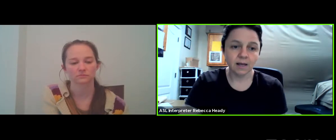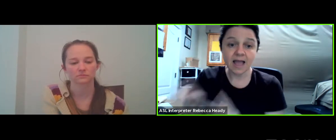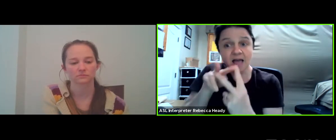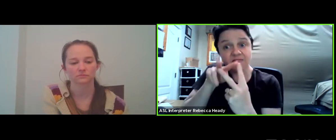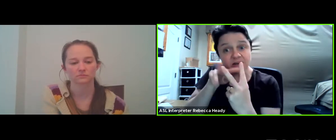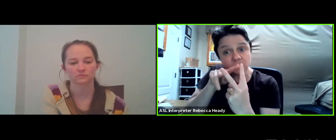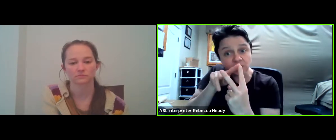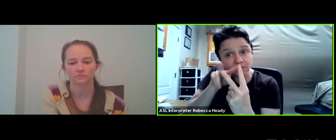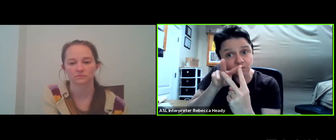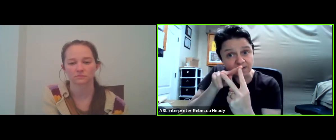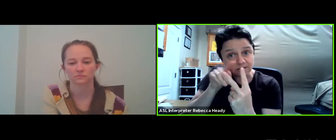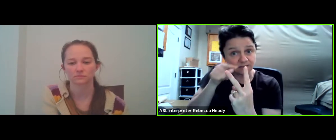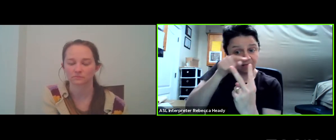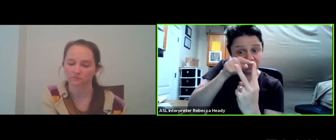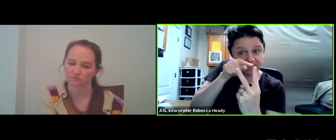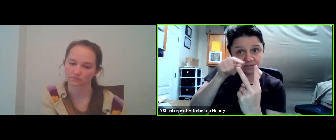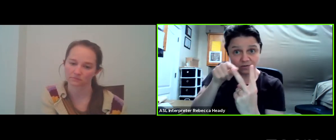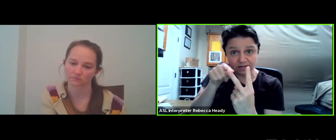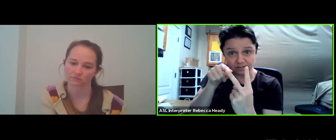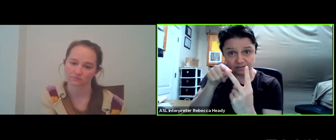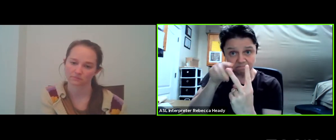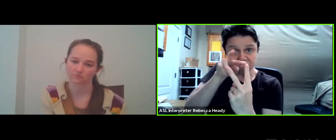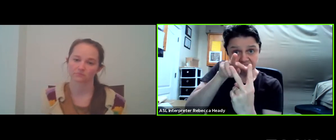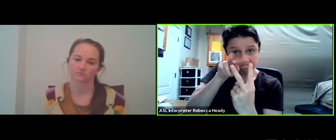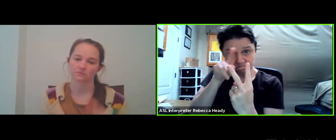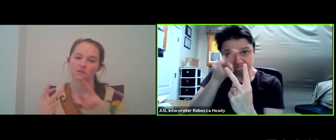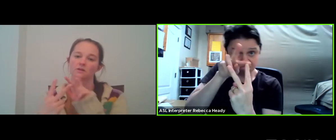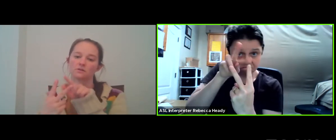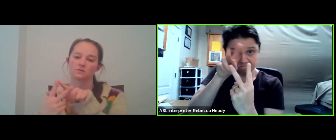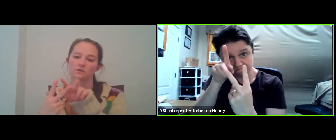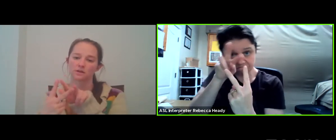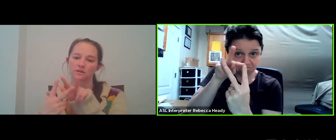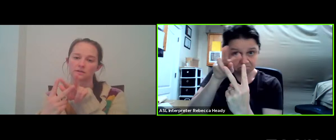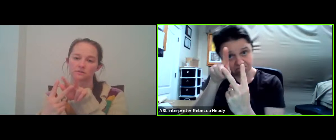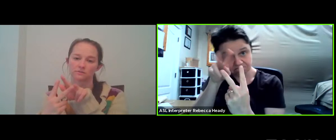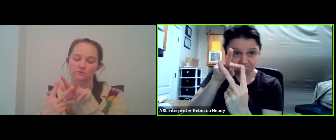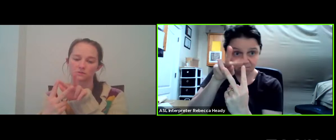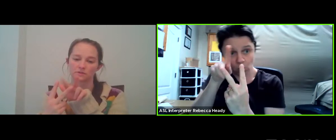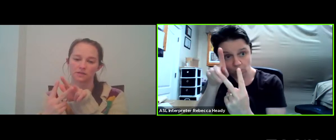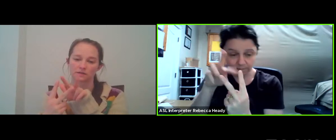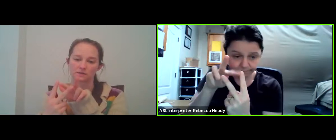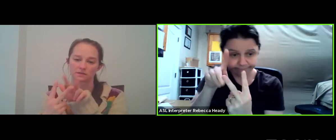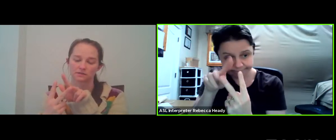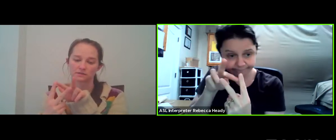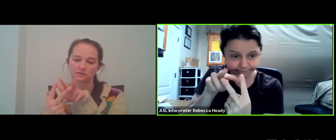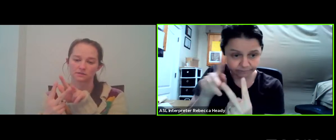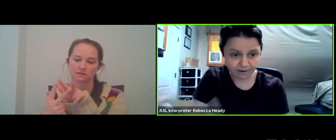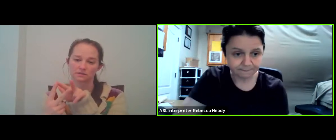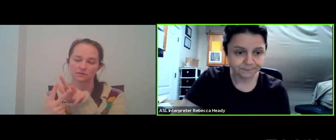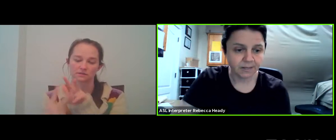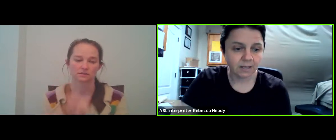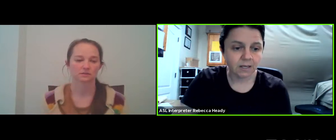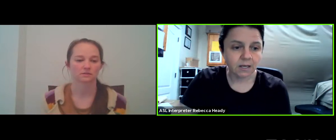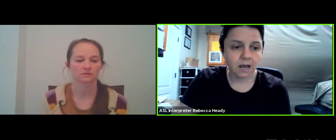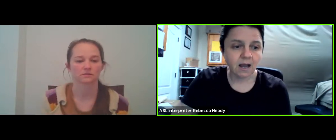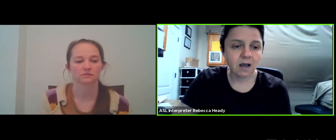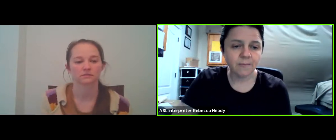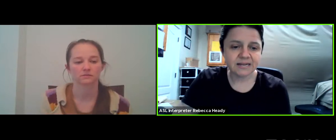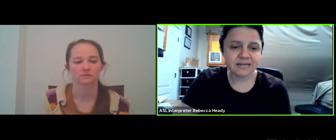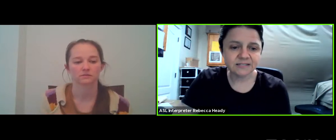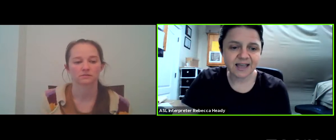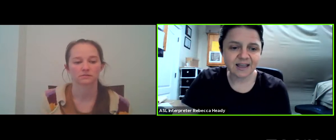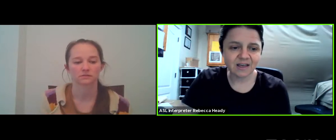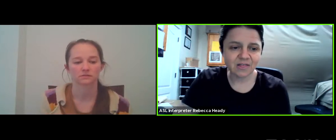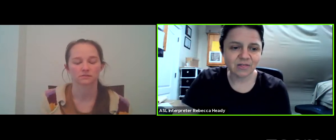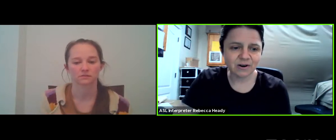O-R. And then you can also do this or this. Oh, okay. Yeah. Right.